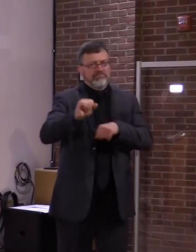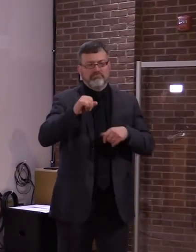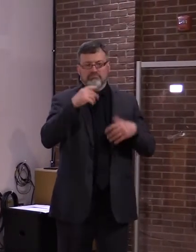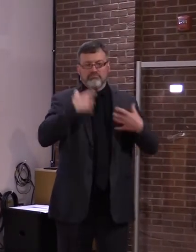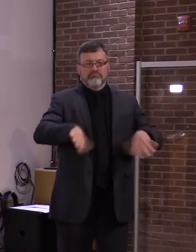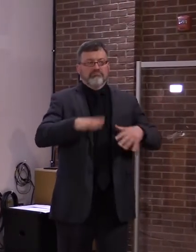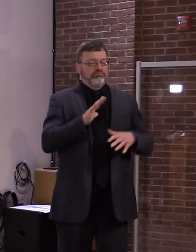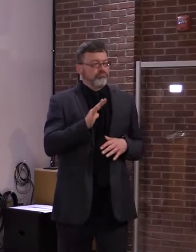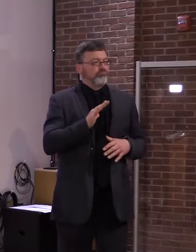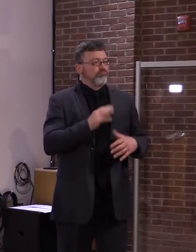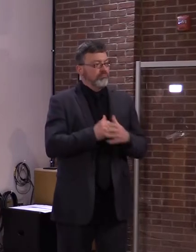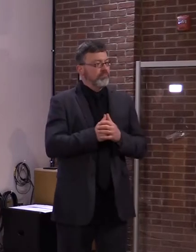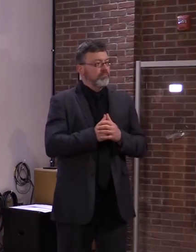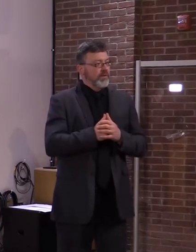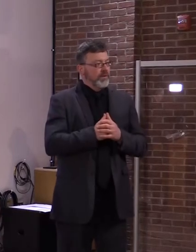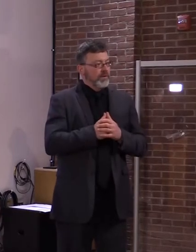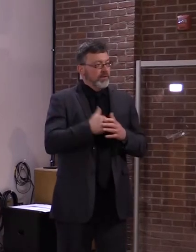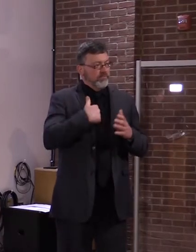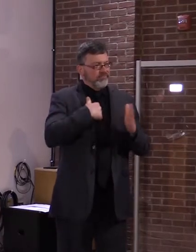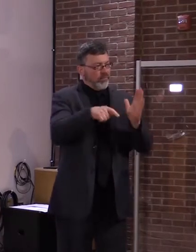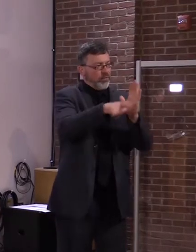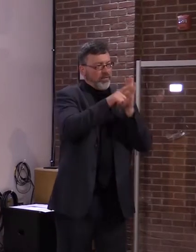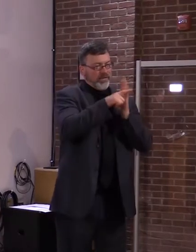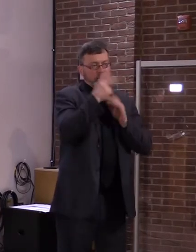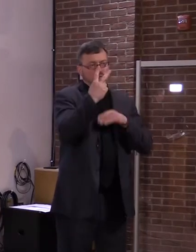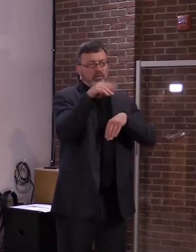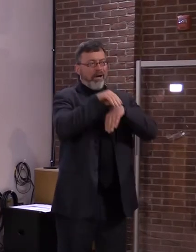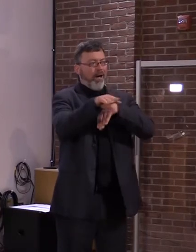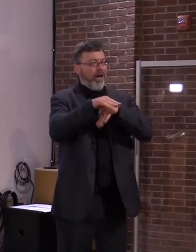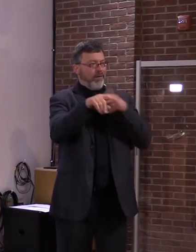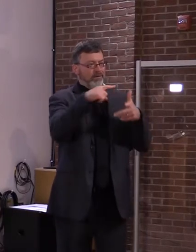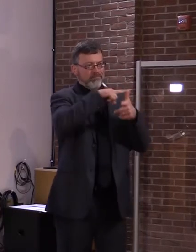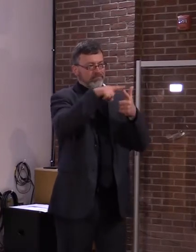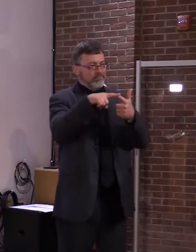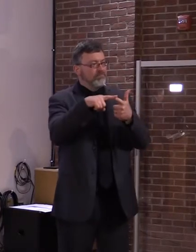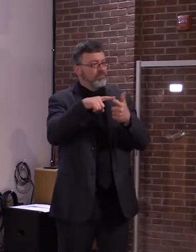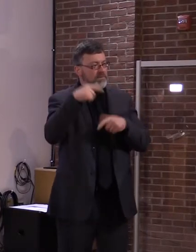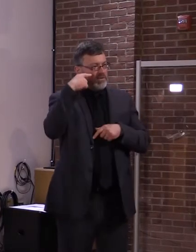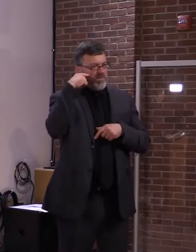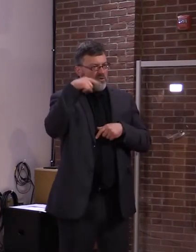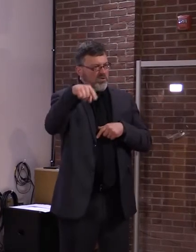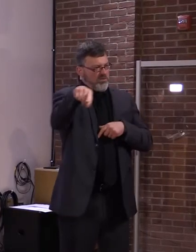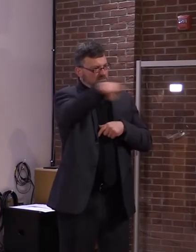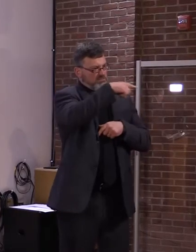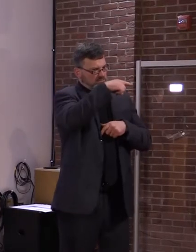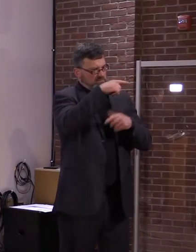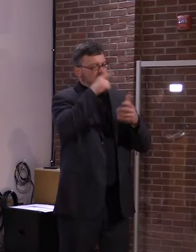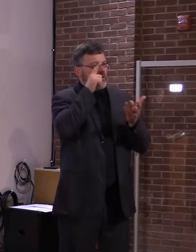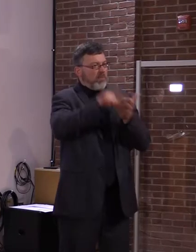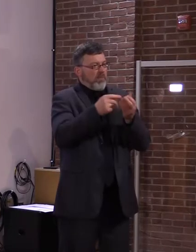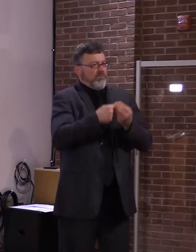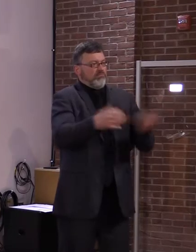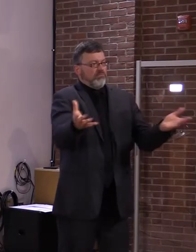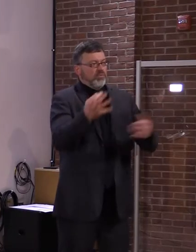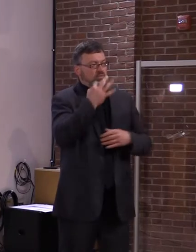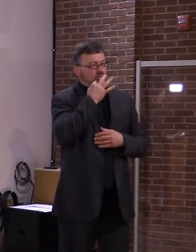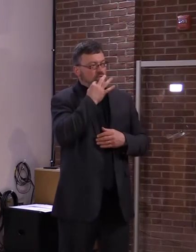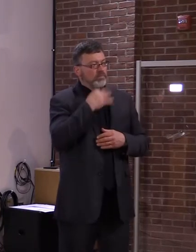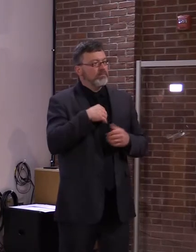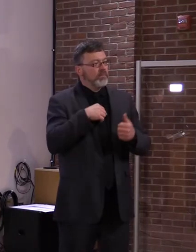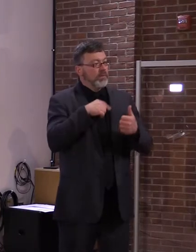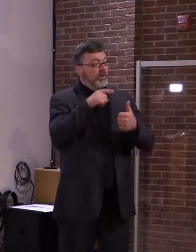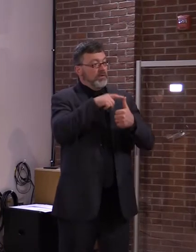review two guidance documents for schools that we'll be publishing later on today. The first document is a memo from me and Dr.